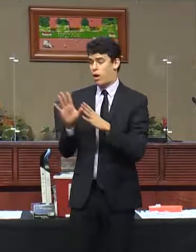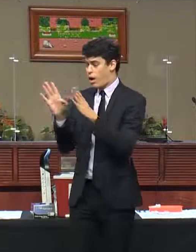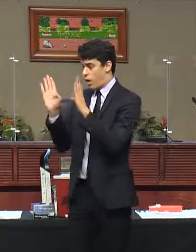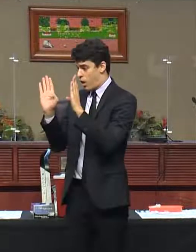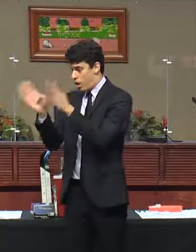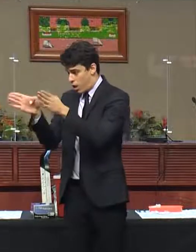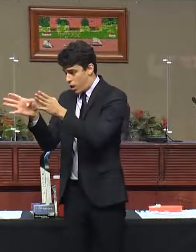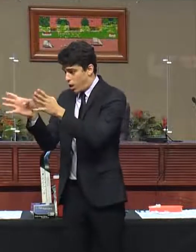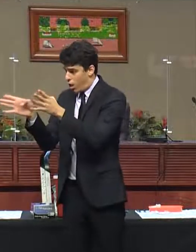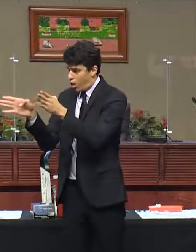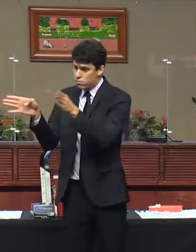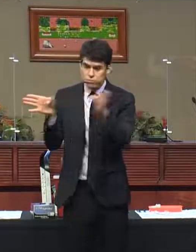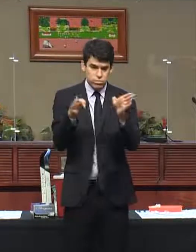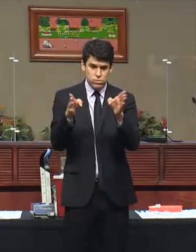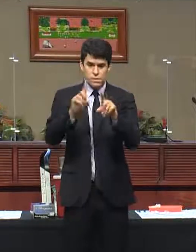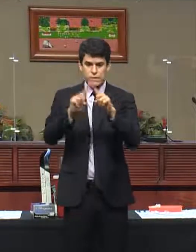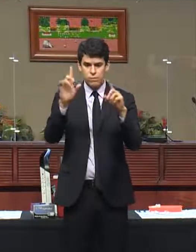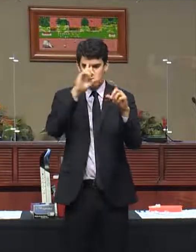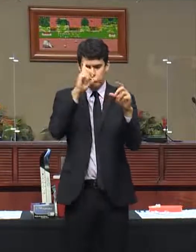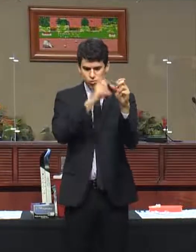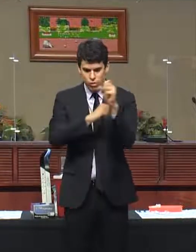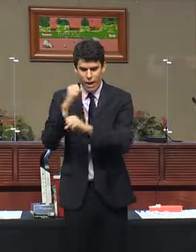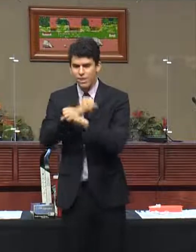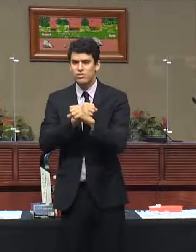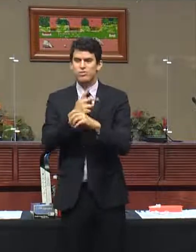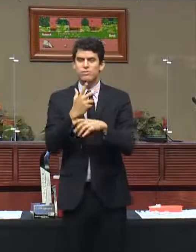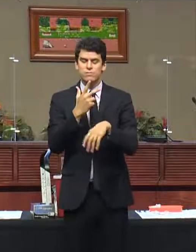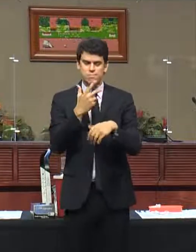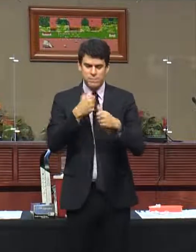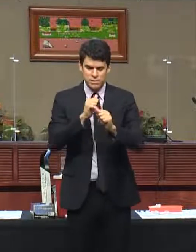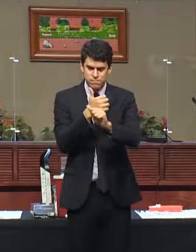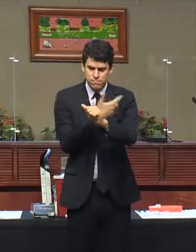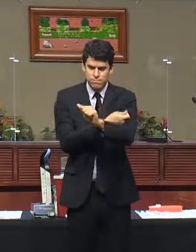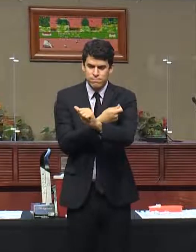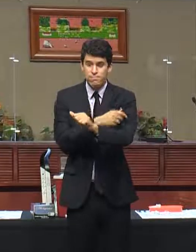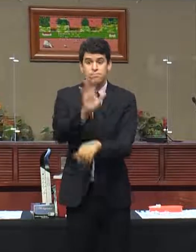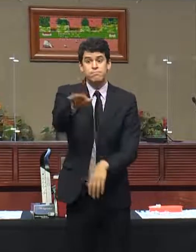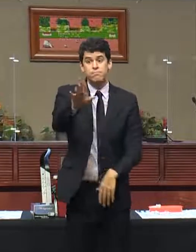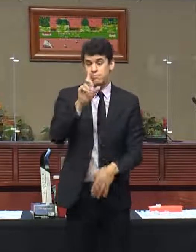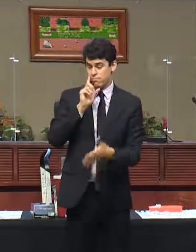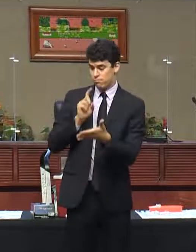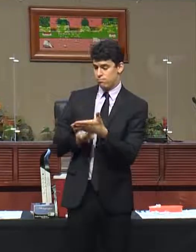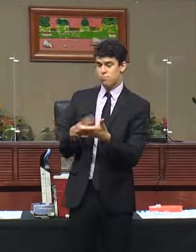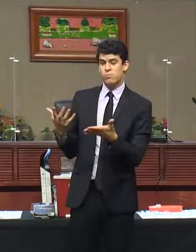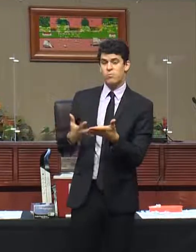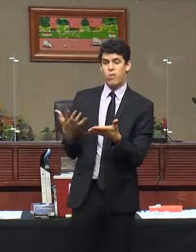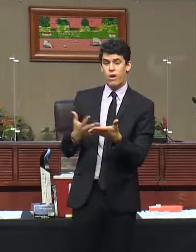strategy as we move in our vaccination efforts. Something that we have noticed, it's interesting, when the